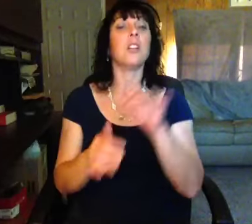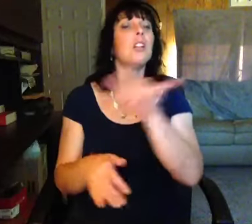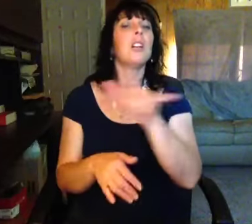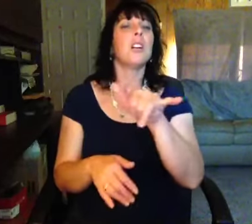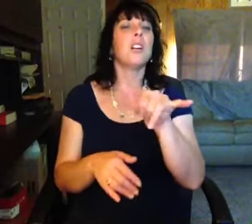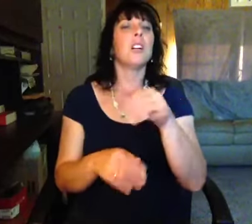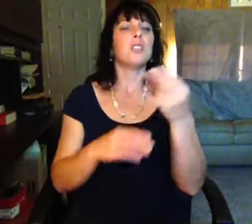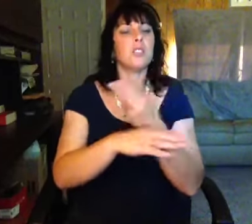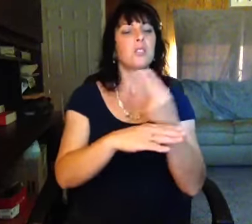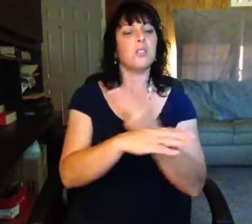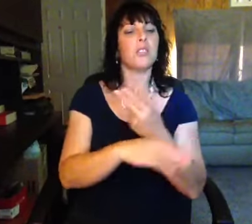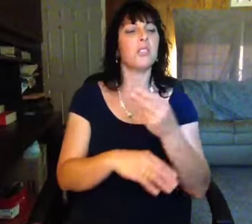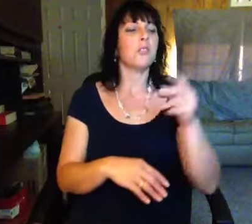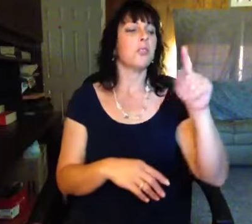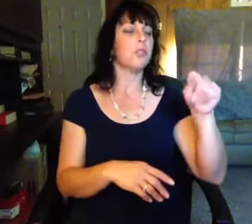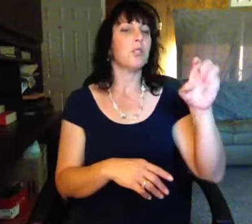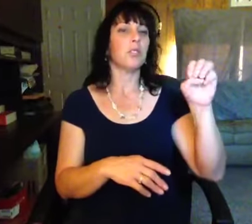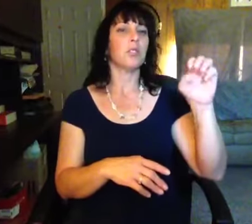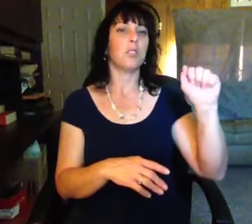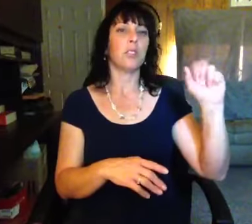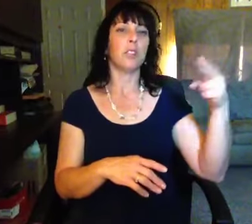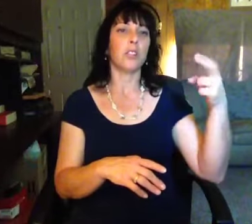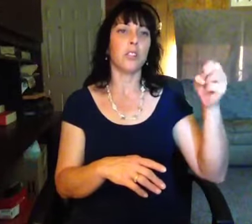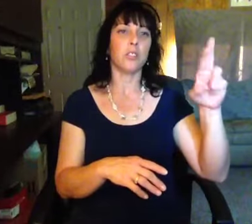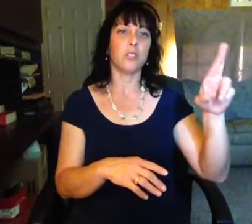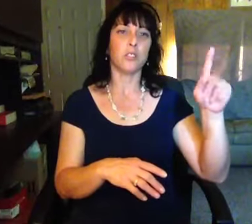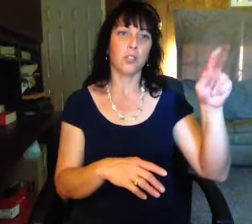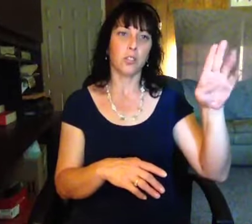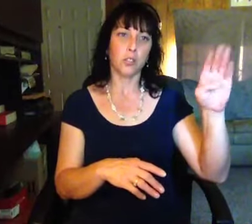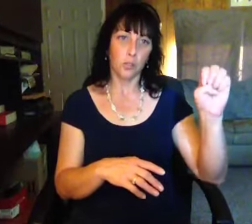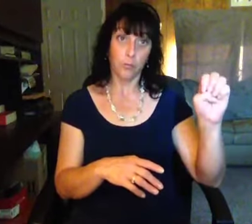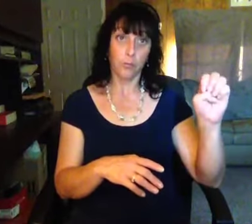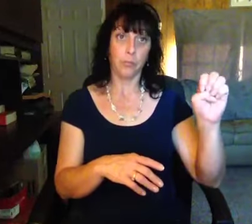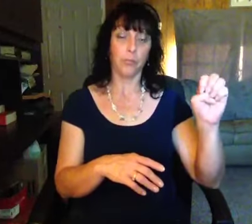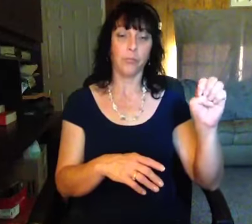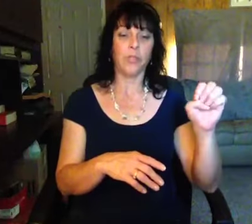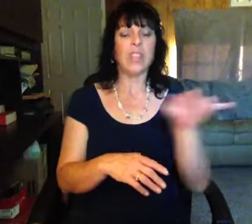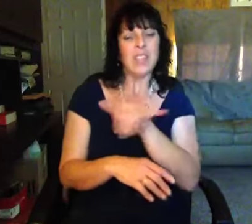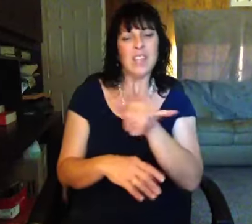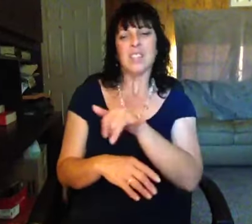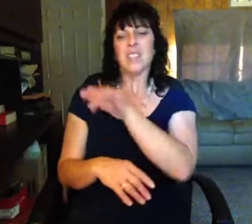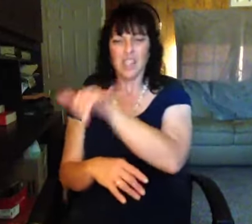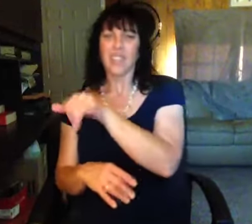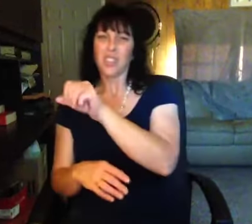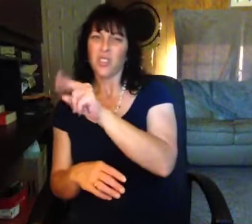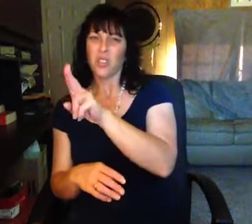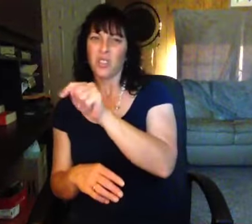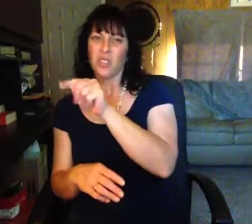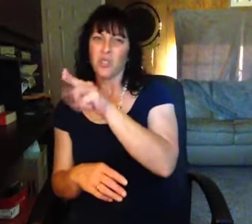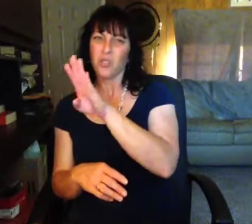an alternative to YouTube. I know that YouTube has generally been blocked in a lot of the districts in the